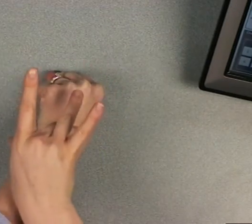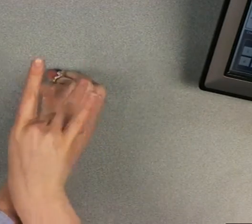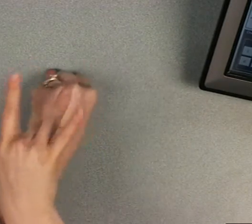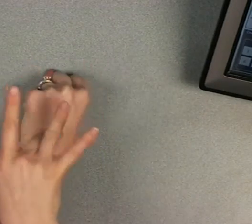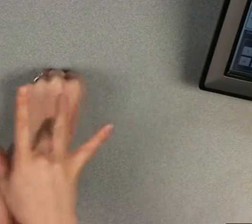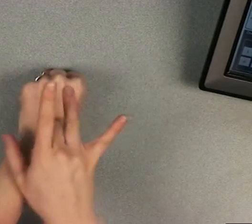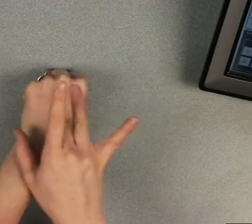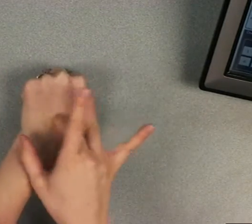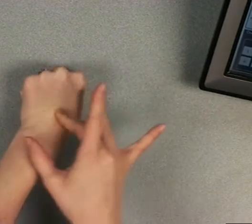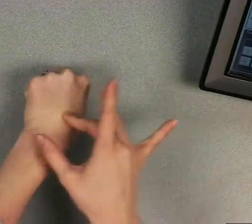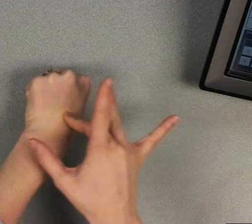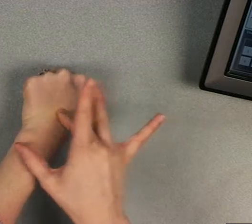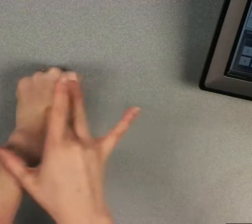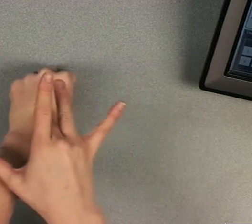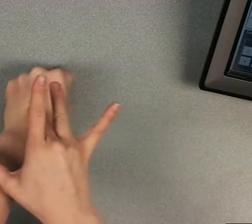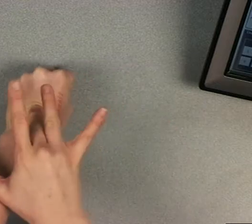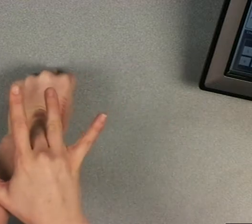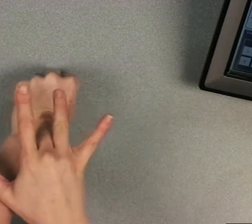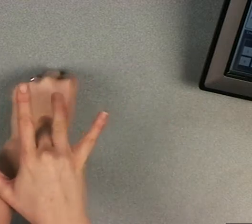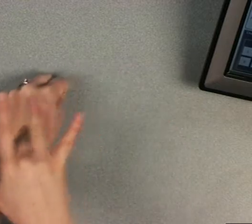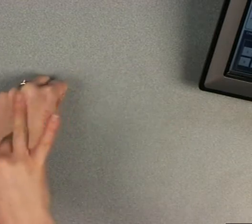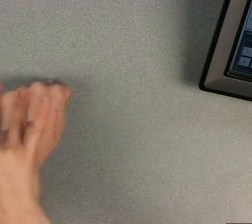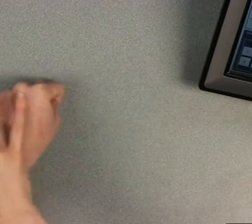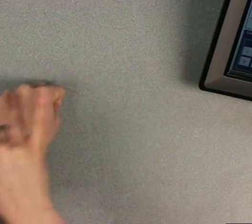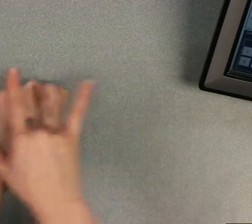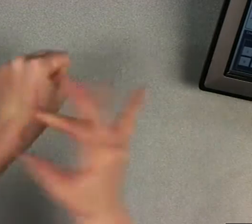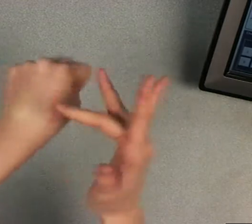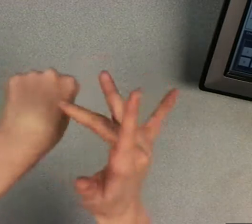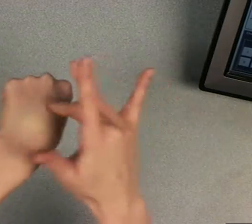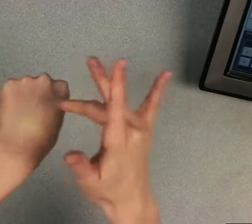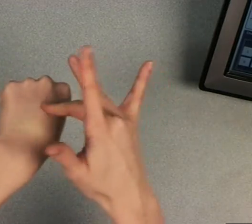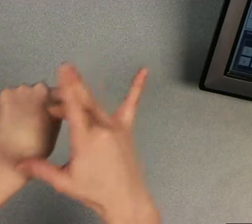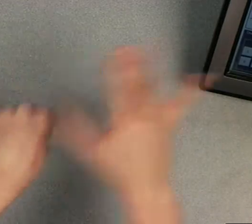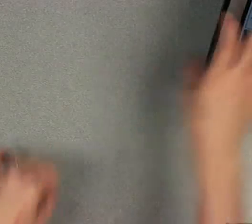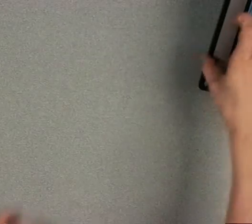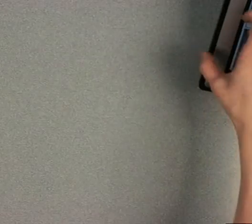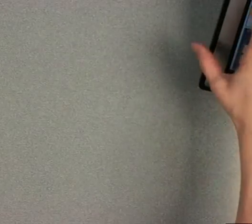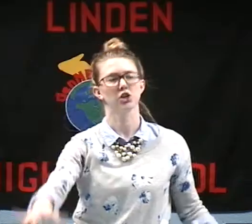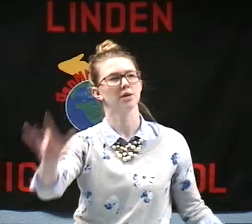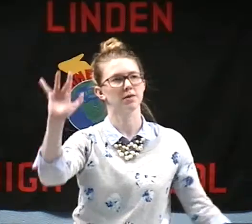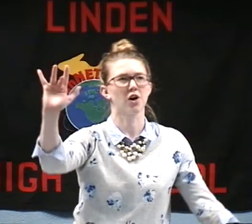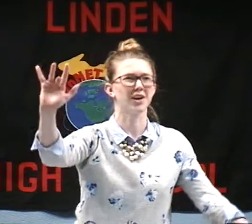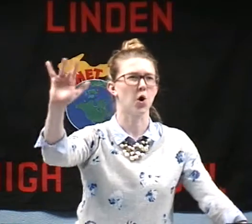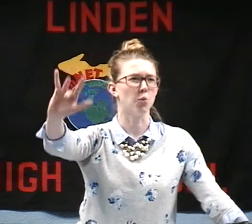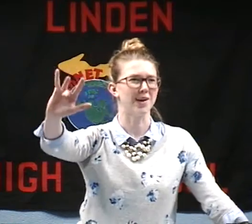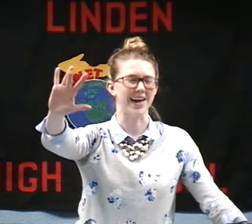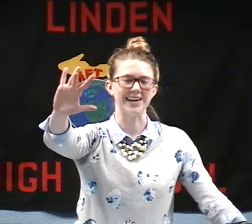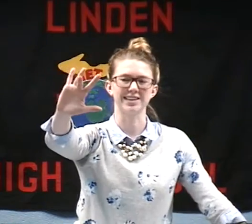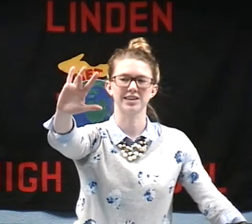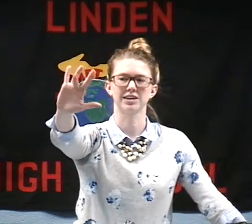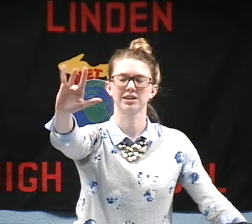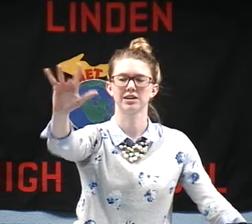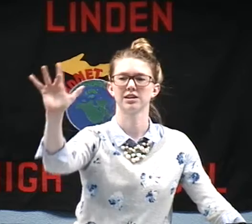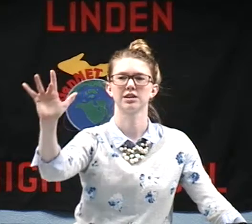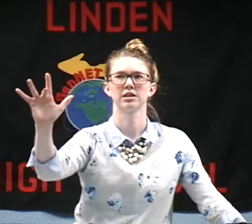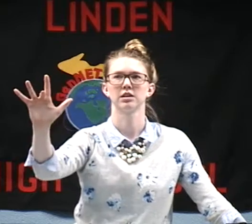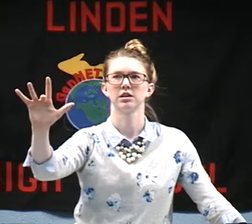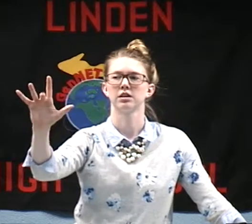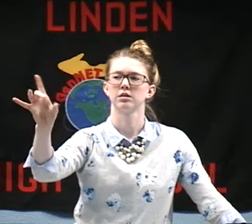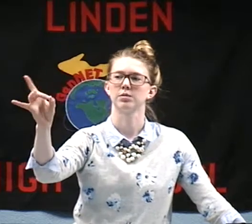Just for your reference, in case you take notes on like how to sign stuff, this hand shape is called an open 8